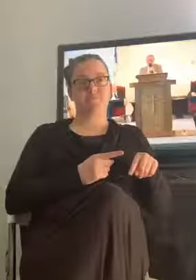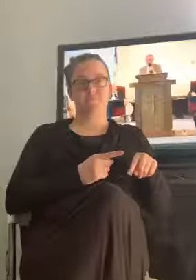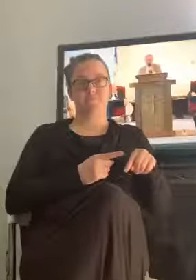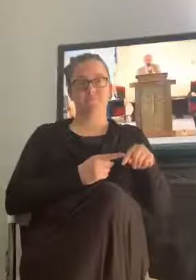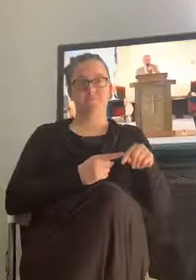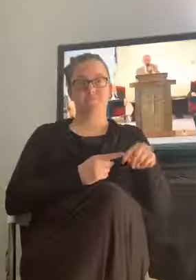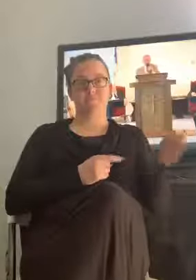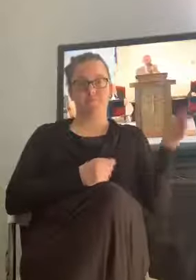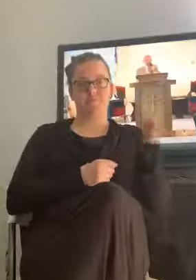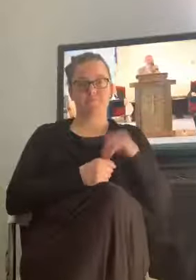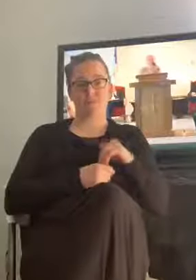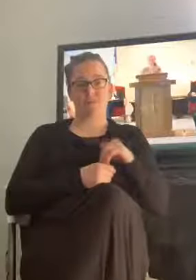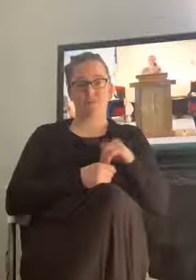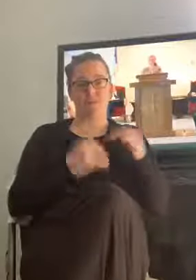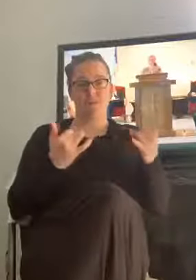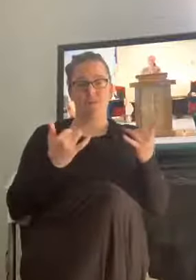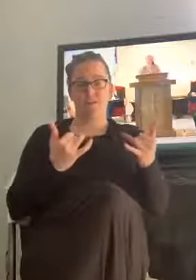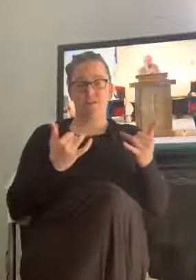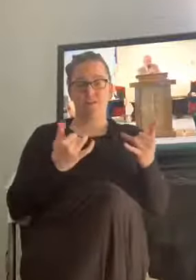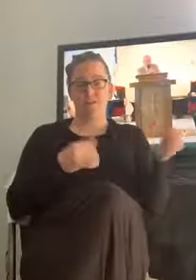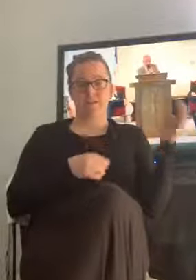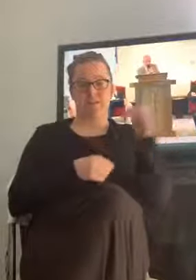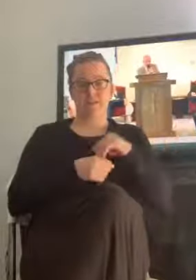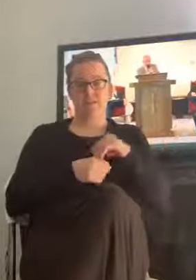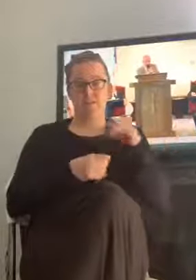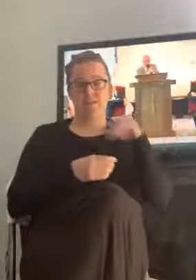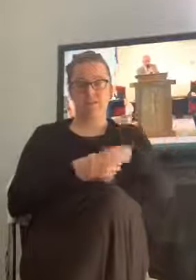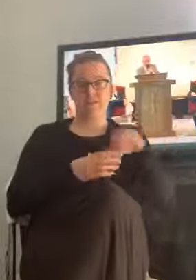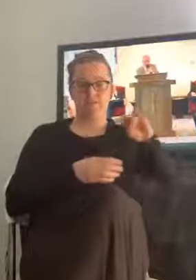into Jerusalem had to happen this way.